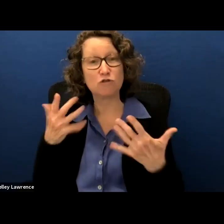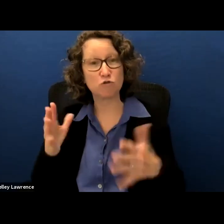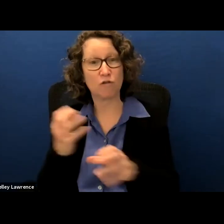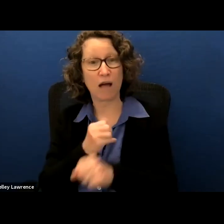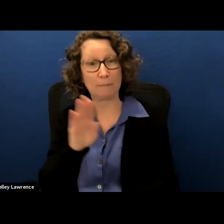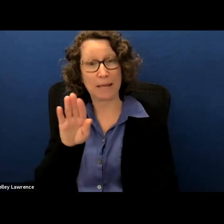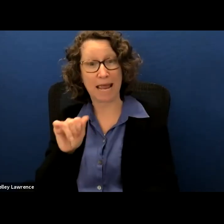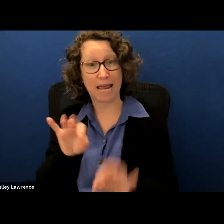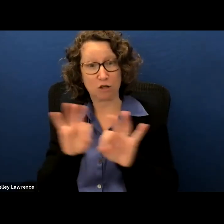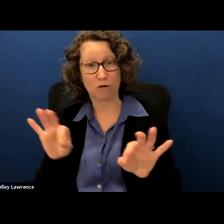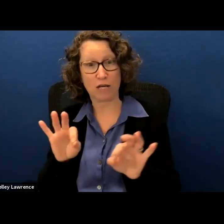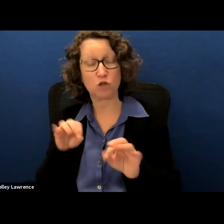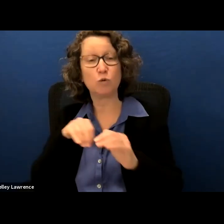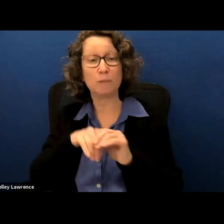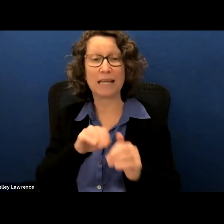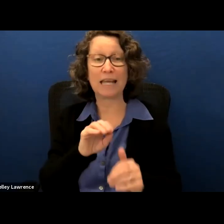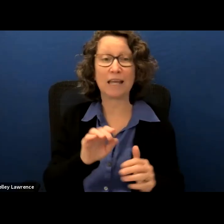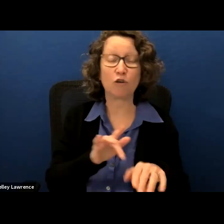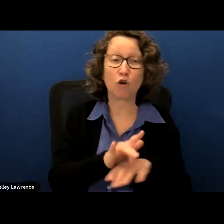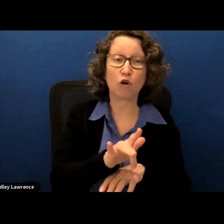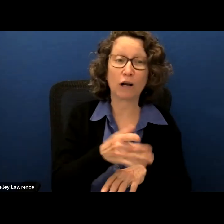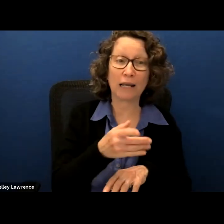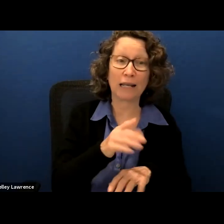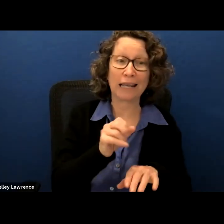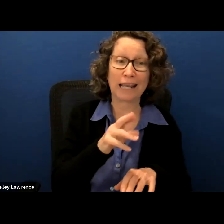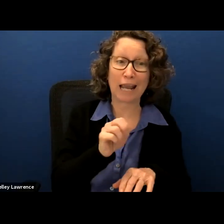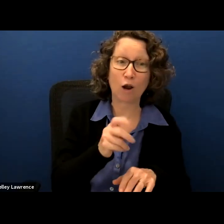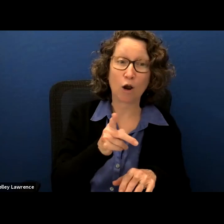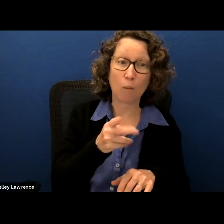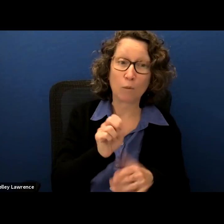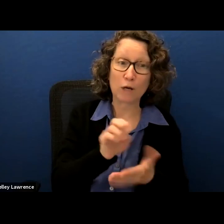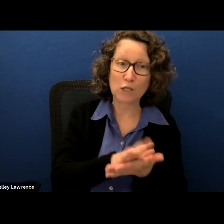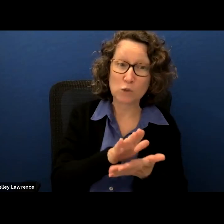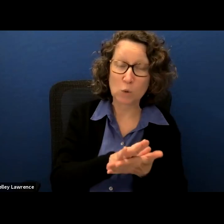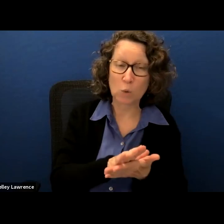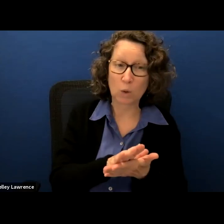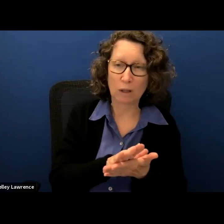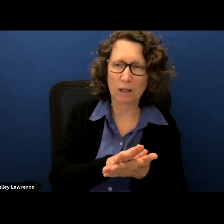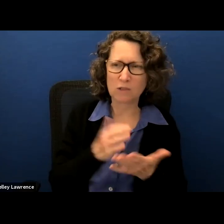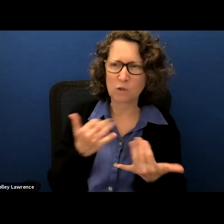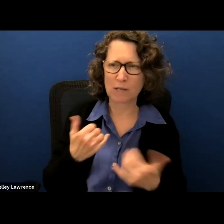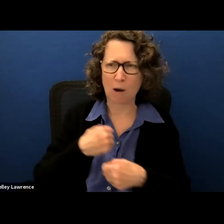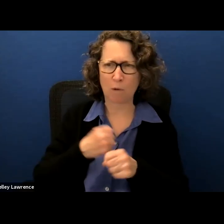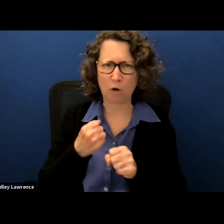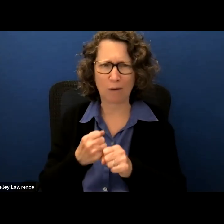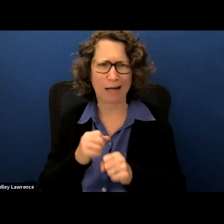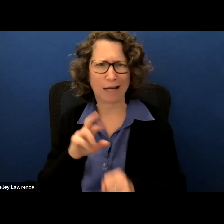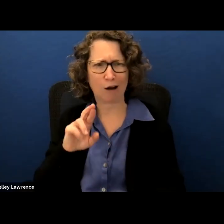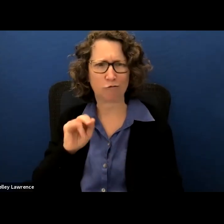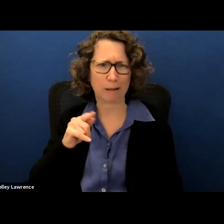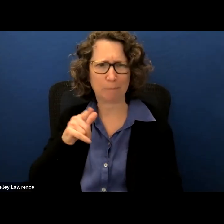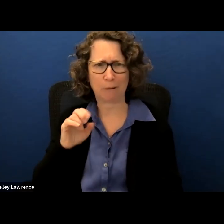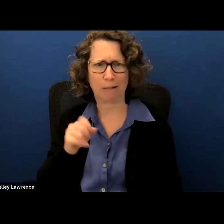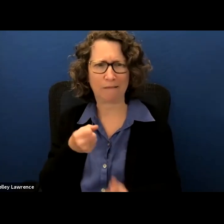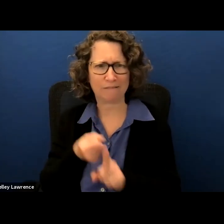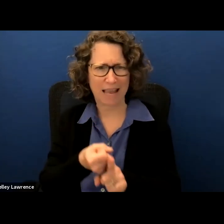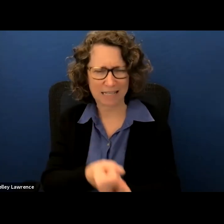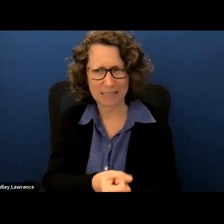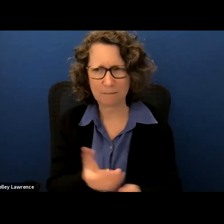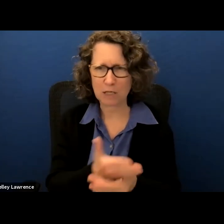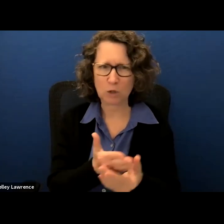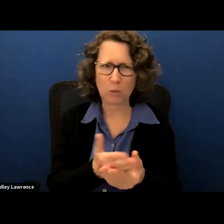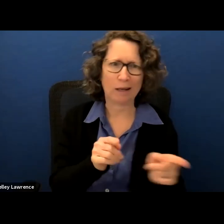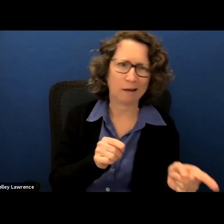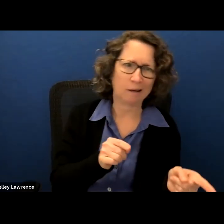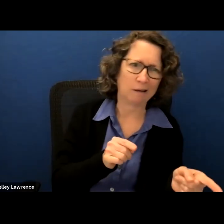bachelor's degree to be in the early care and the preschool are coming to more school districts. So we're kind of creating this ripple effect, if you will, between the